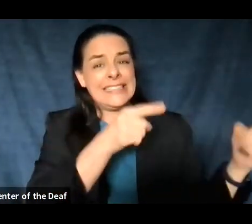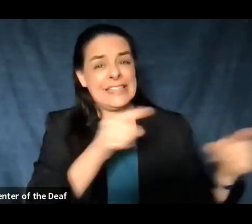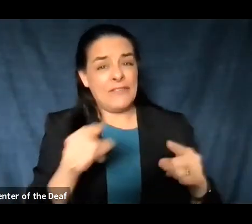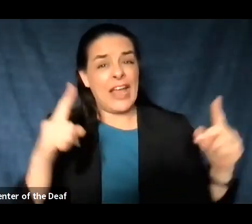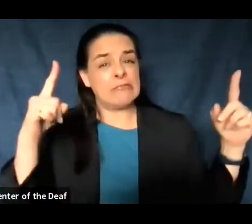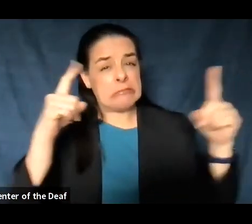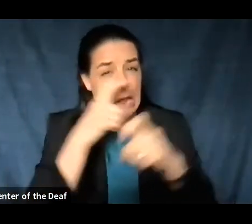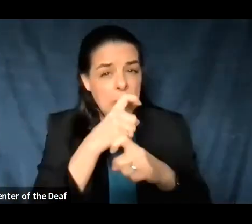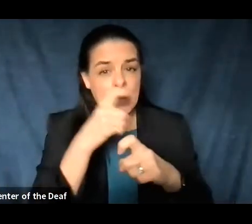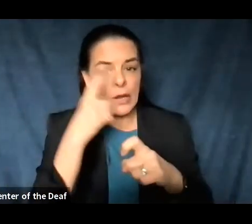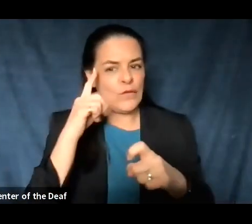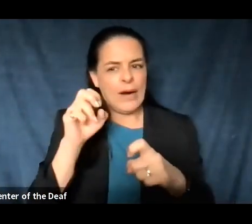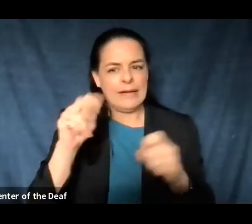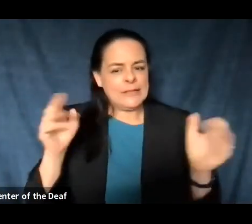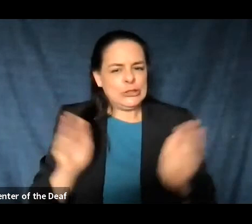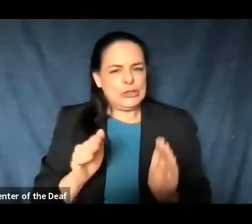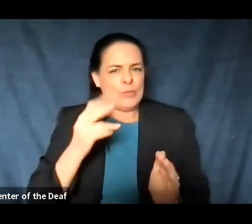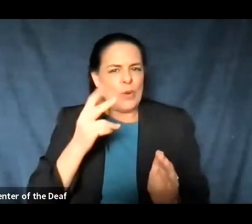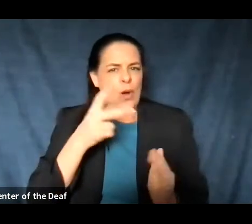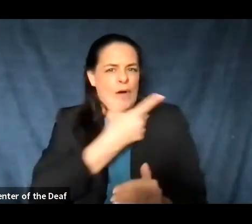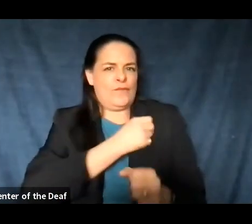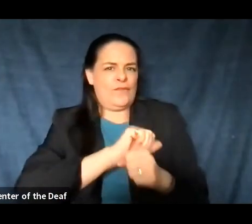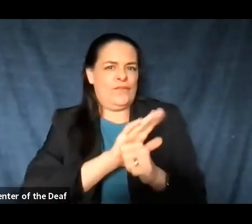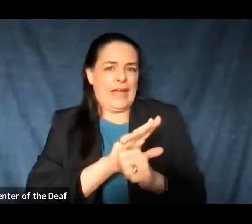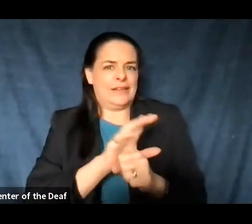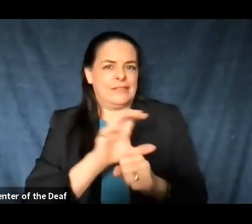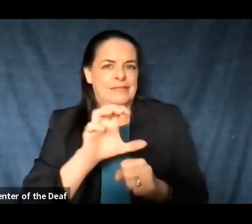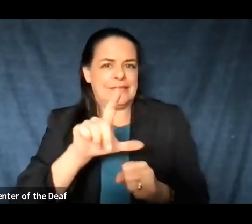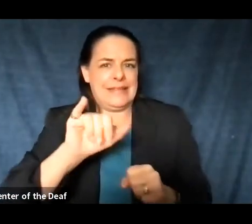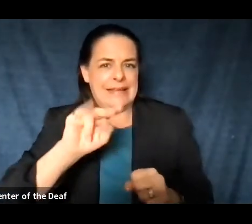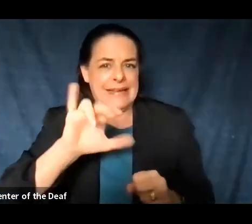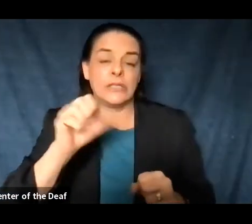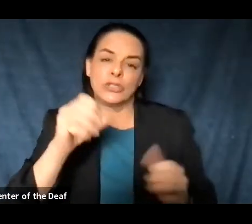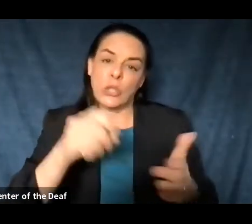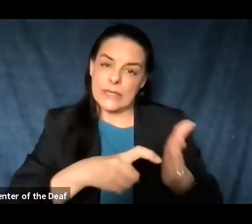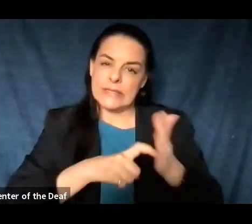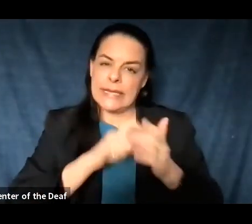small vaccination clinic. So it takes a specialized space.